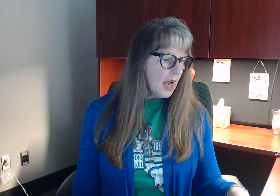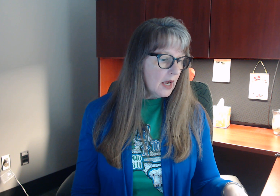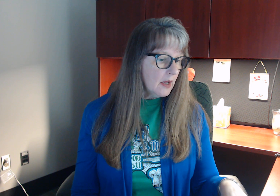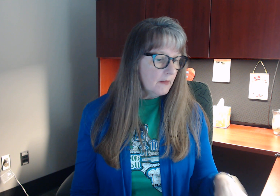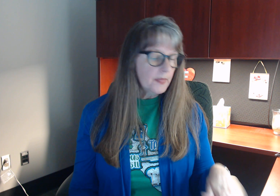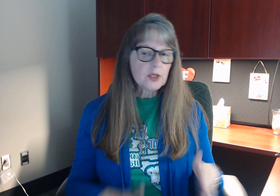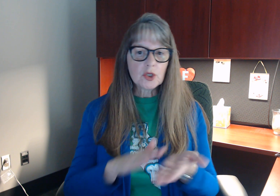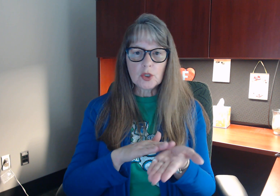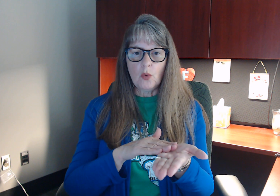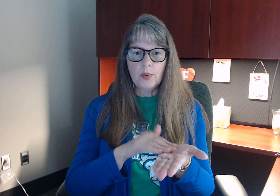Okay. Soap.